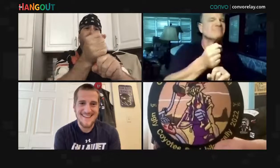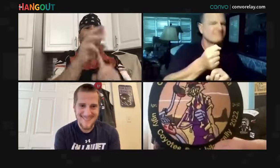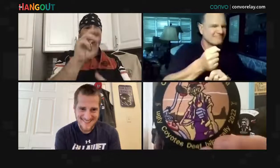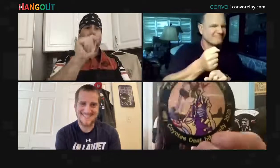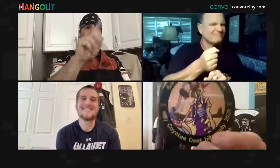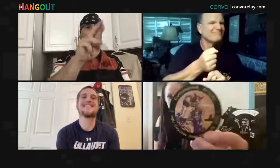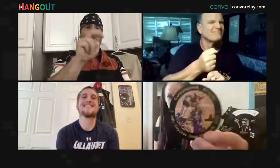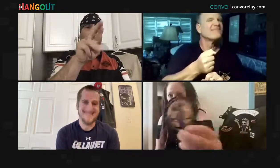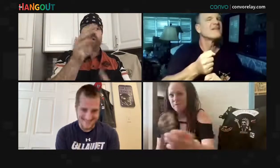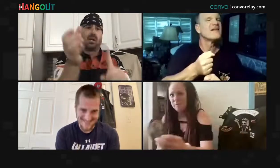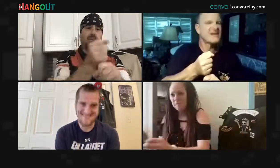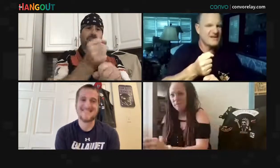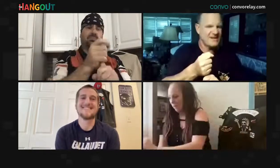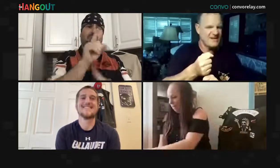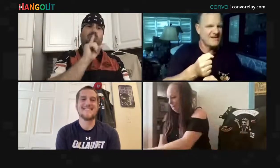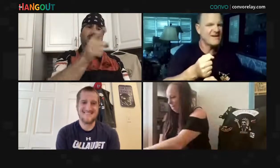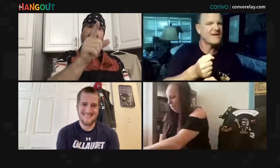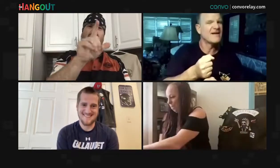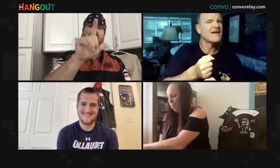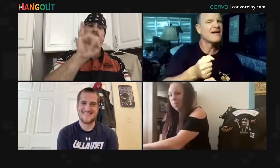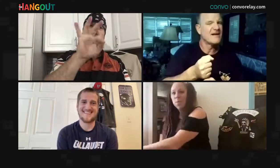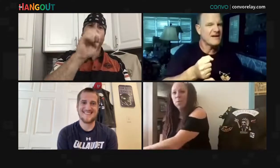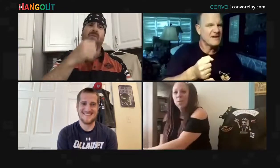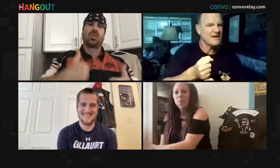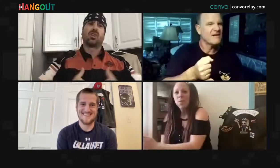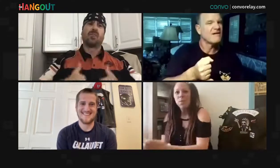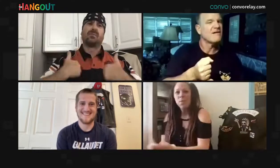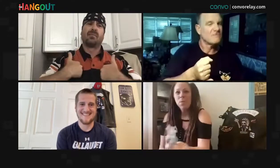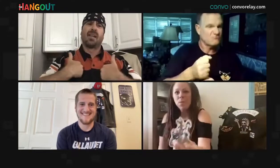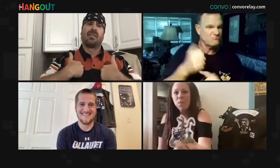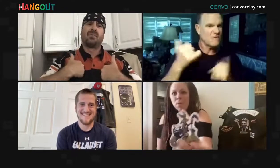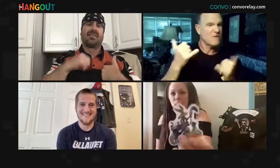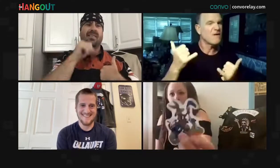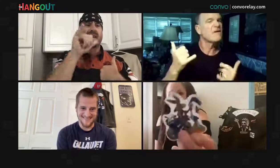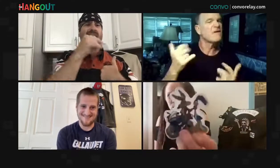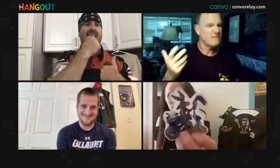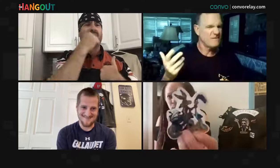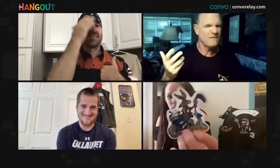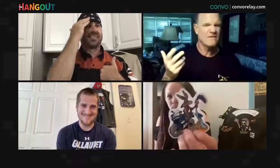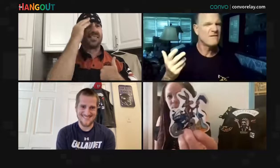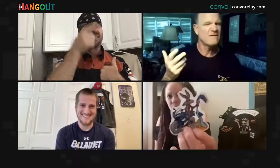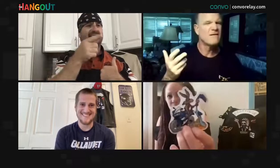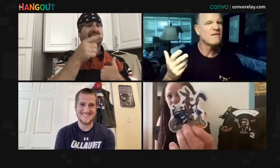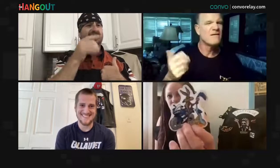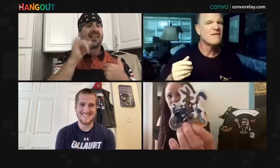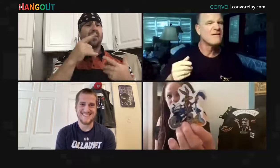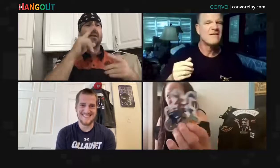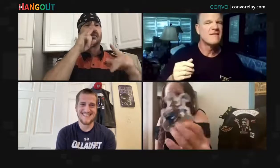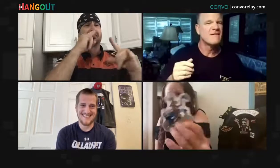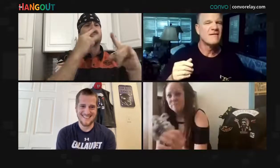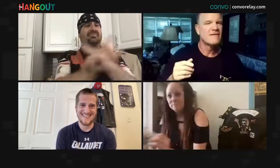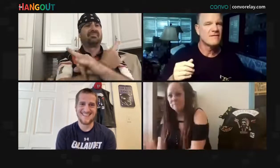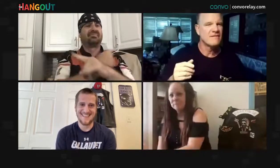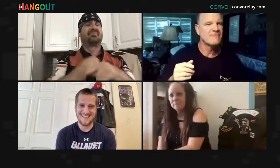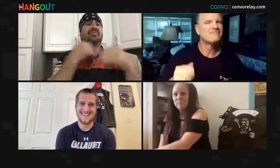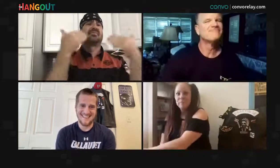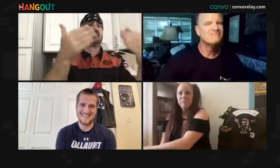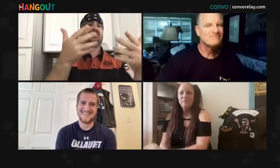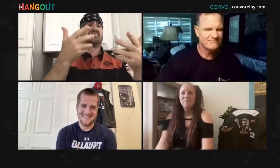Yeah, Yeah. so the coyote is actually eating a roadrunner and a real life survivor. So I just figured